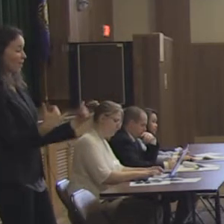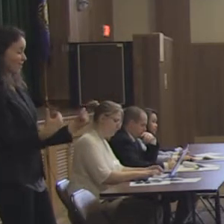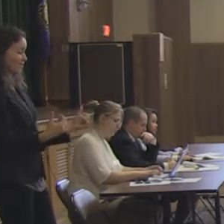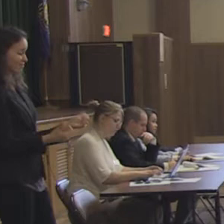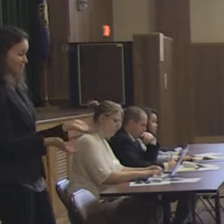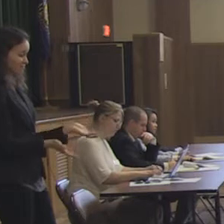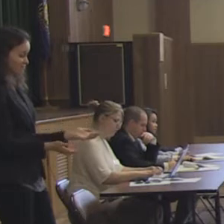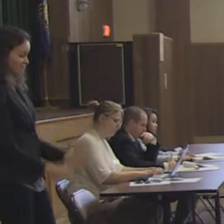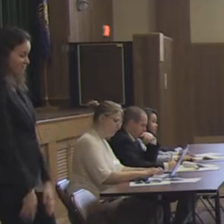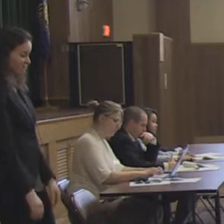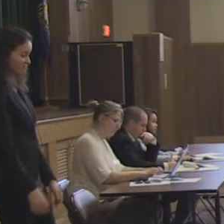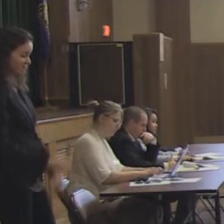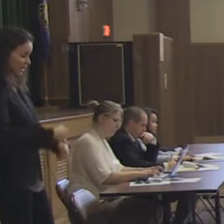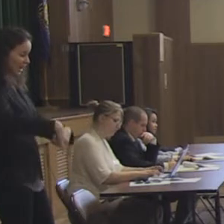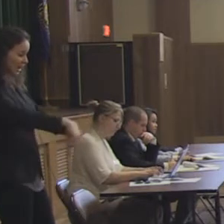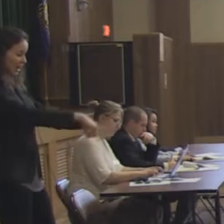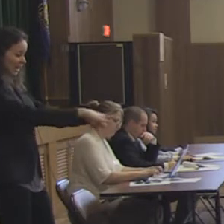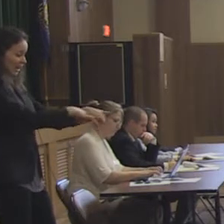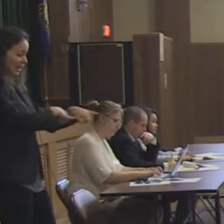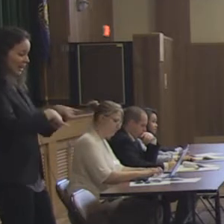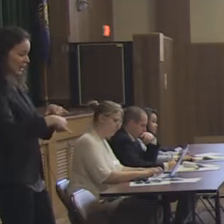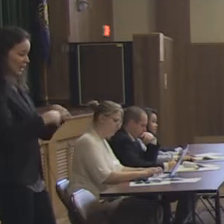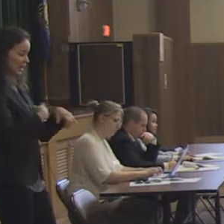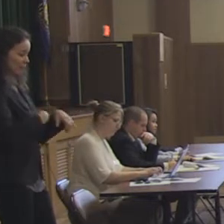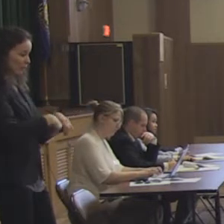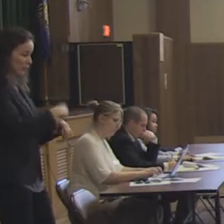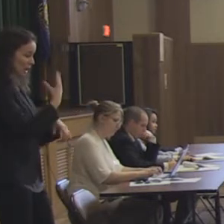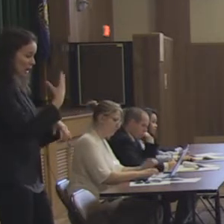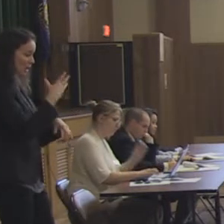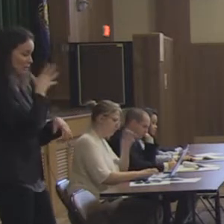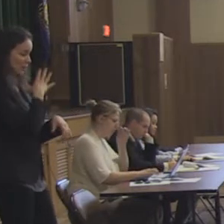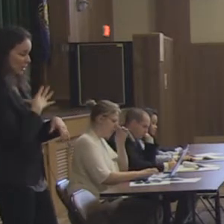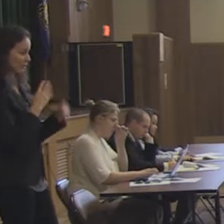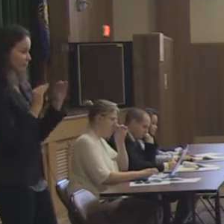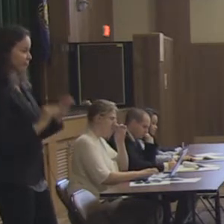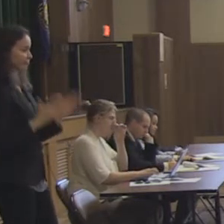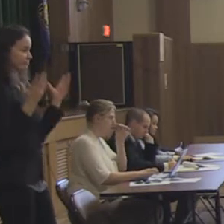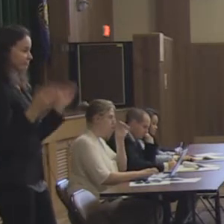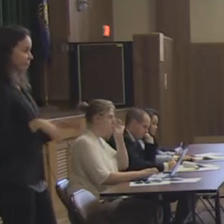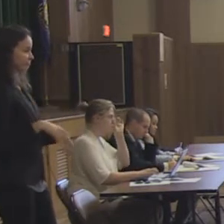okay? Many times you have people coming from